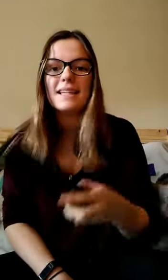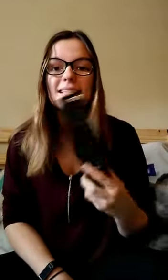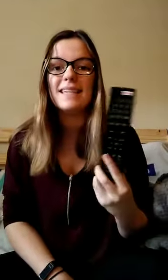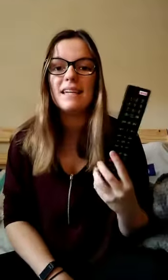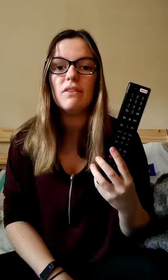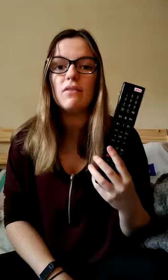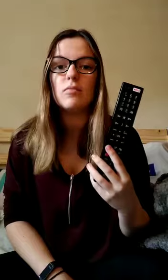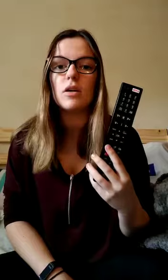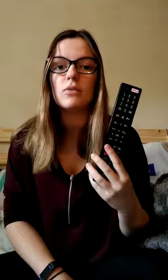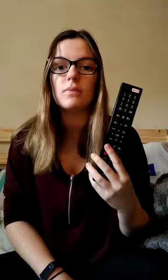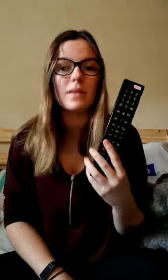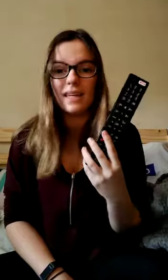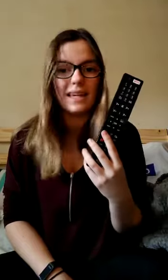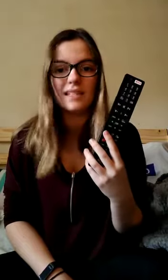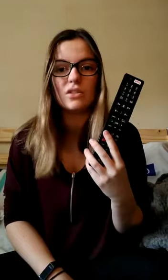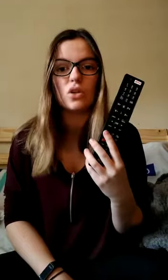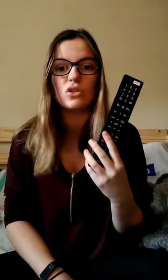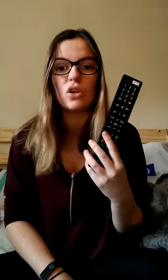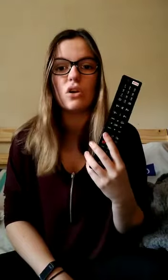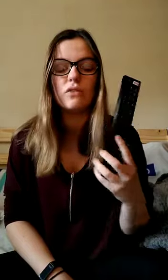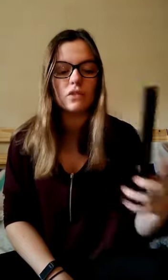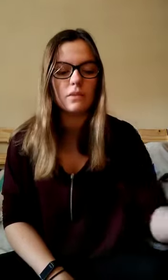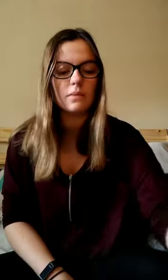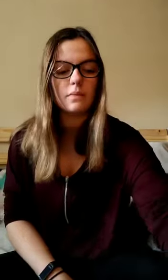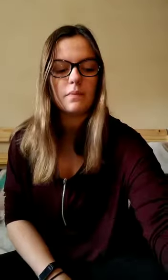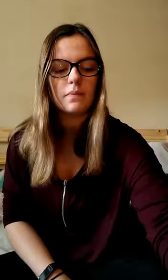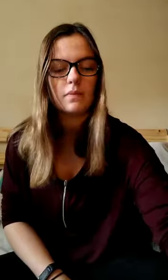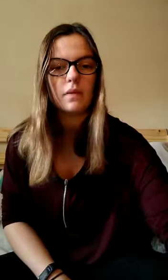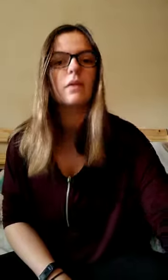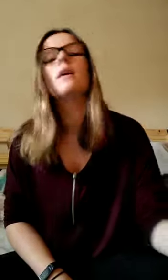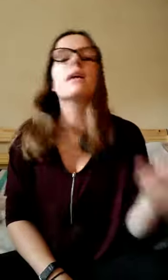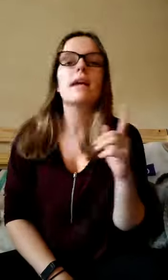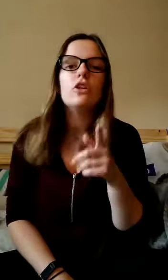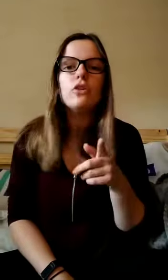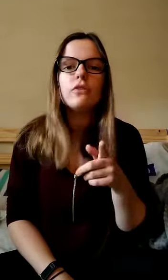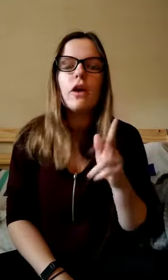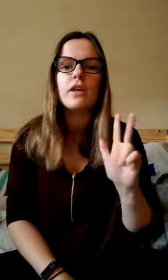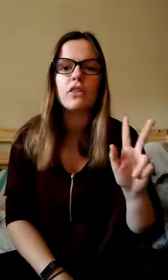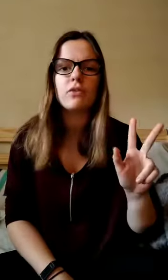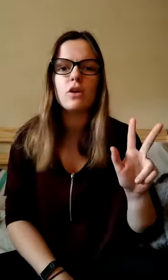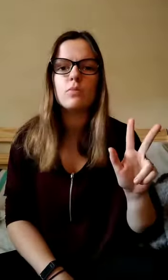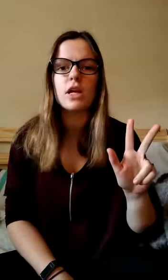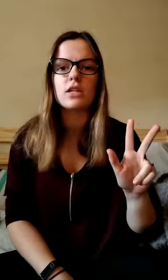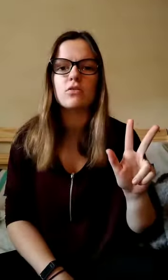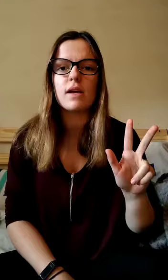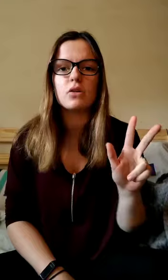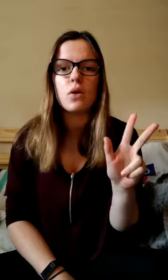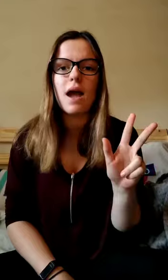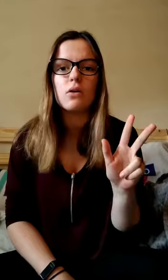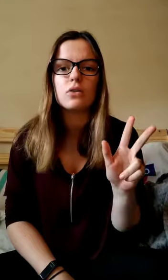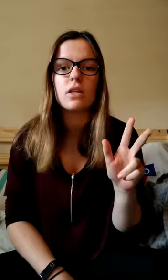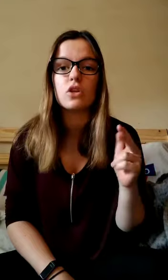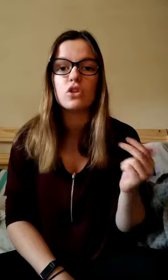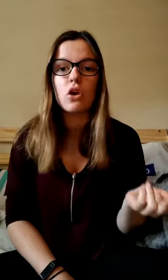a TV remote is not soft. Can you find three objects around your house that are